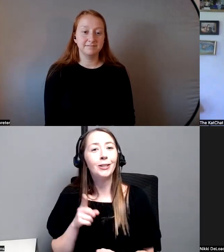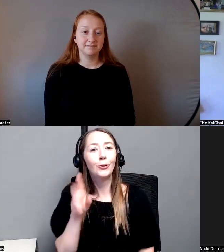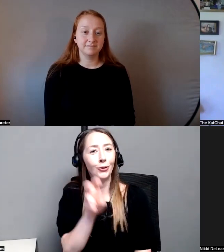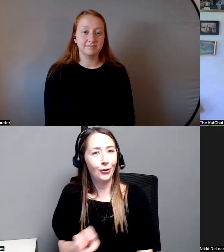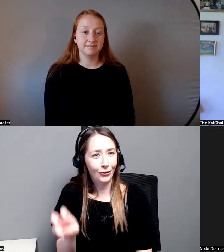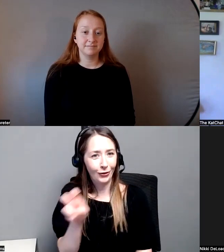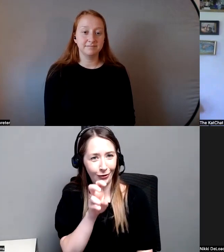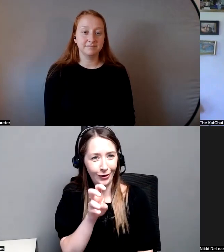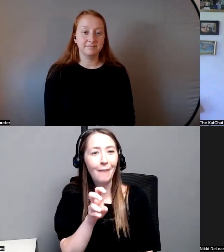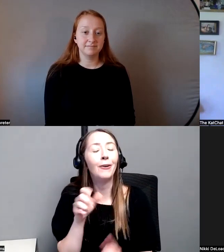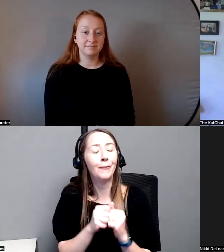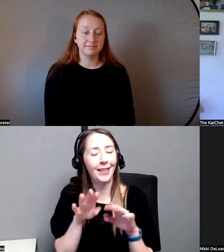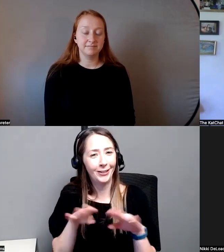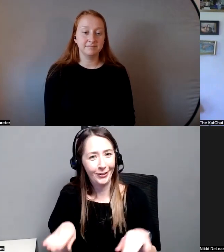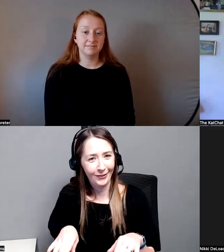travel with children.